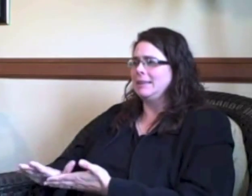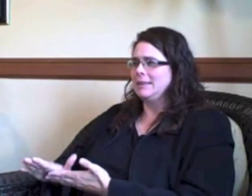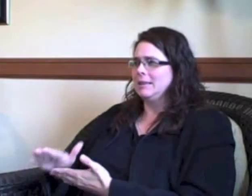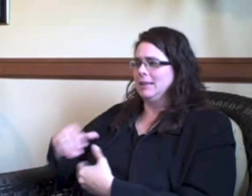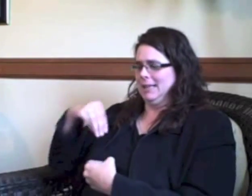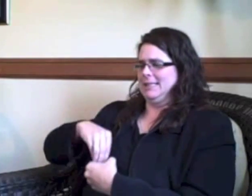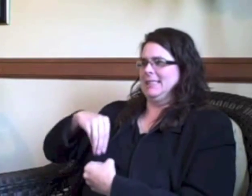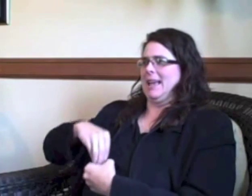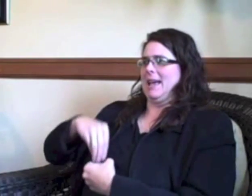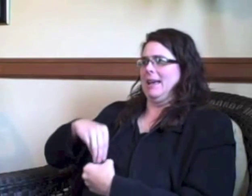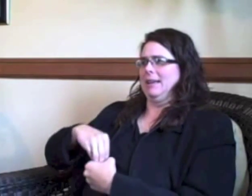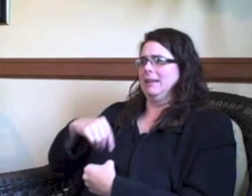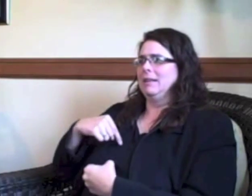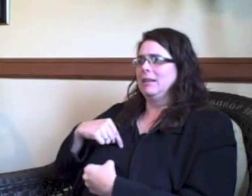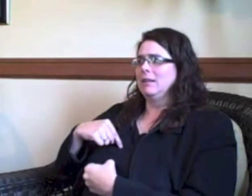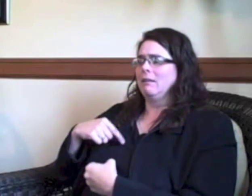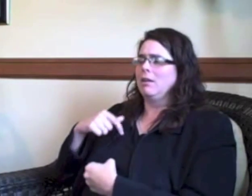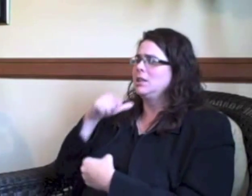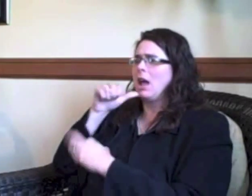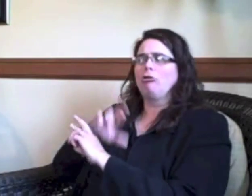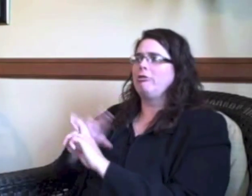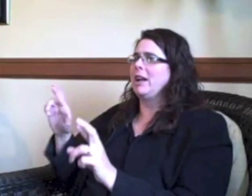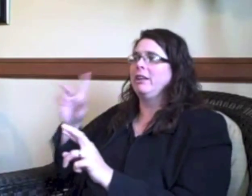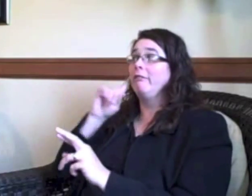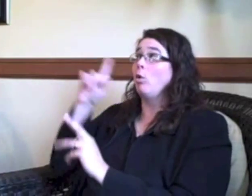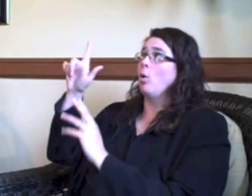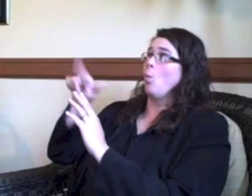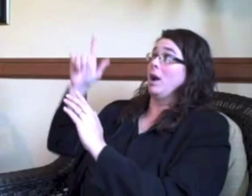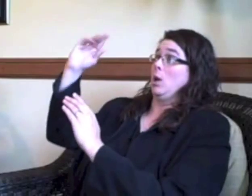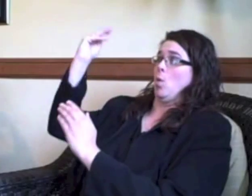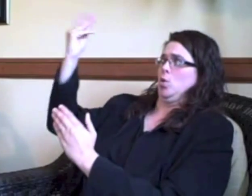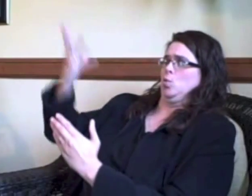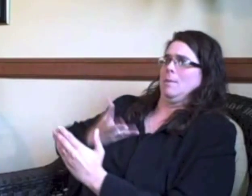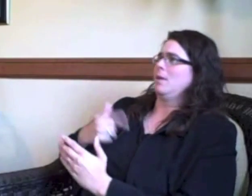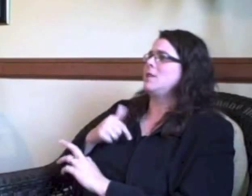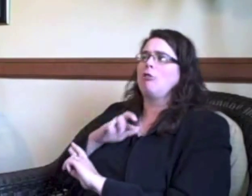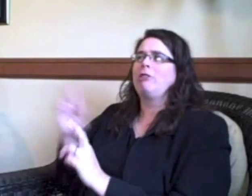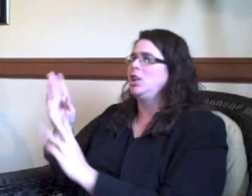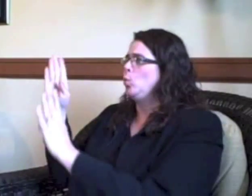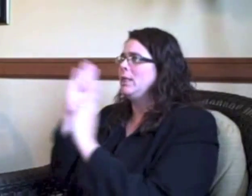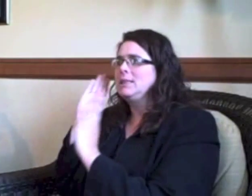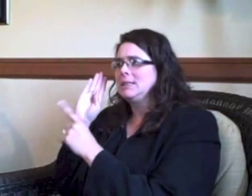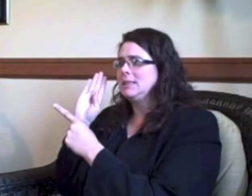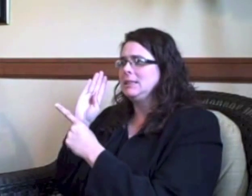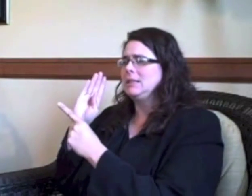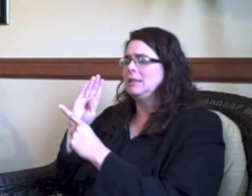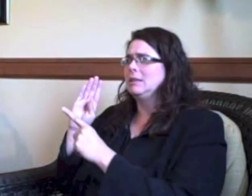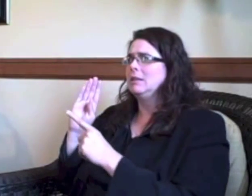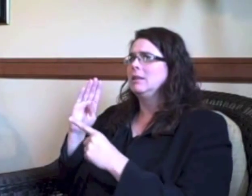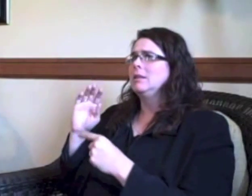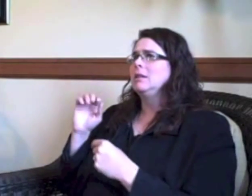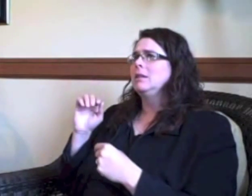me, cleaning me, and preparing me on the inside. I wasn't ready for what he wanted or for his will.